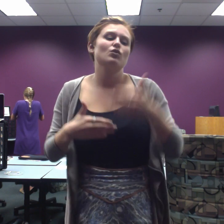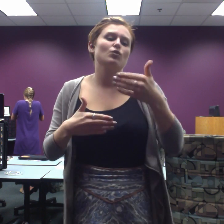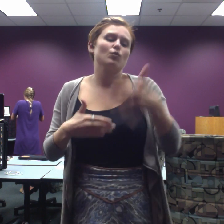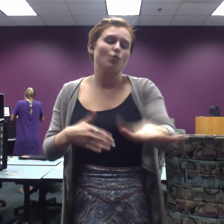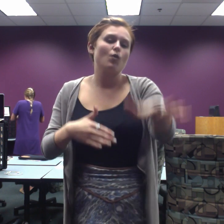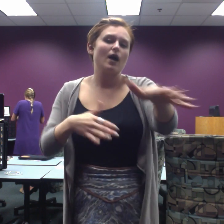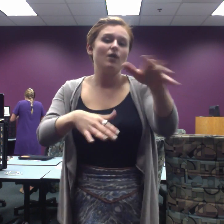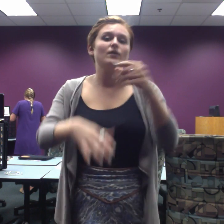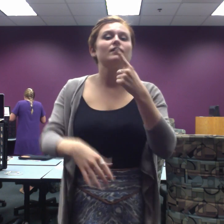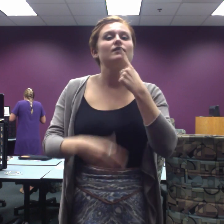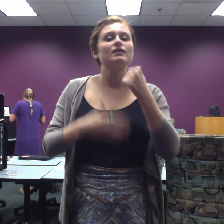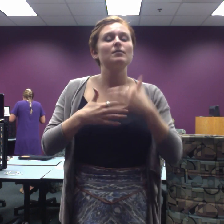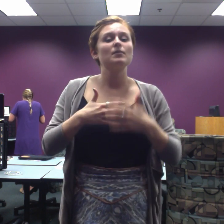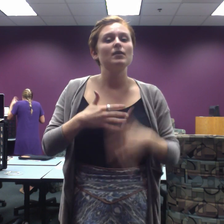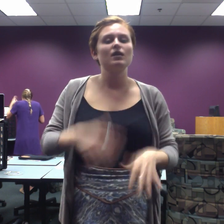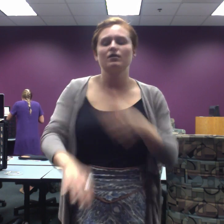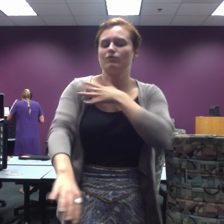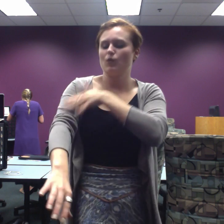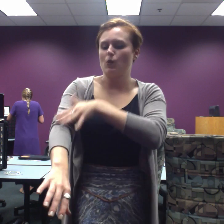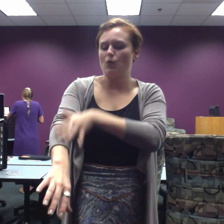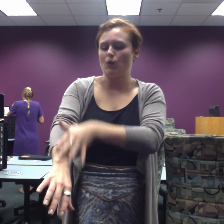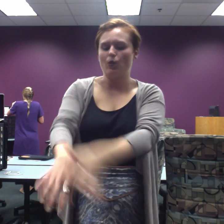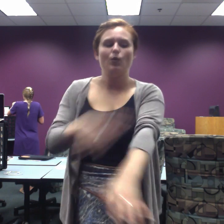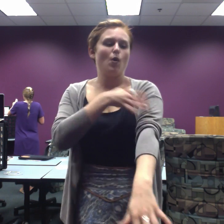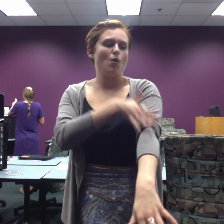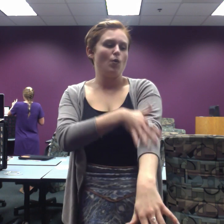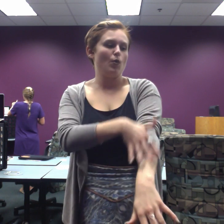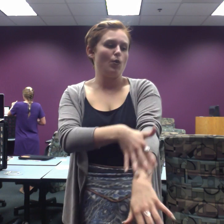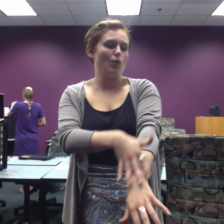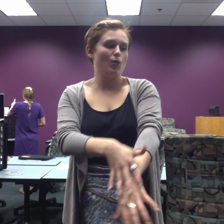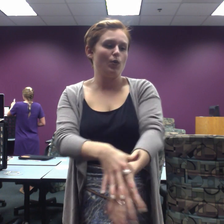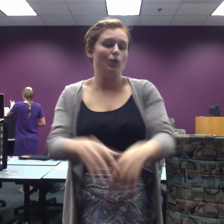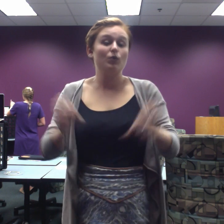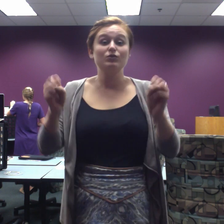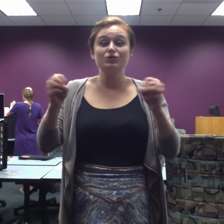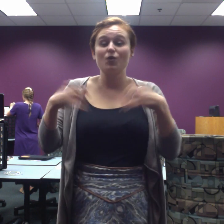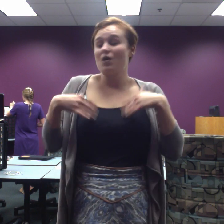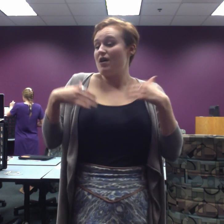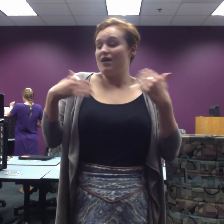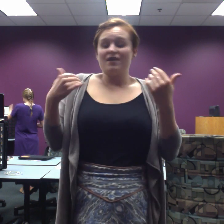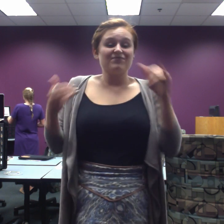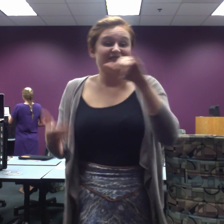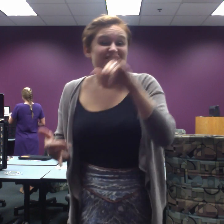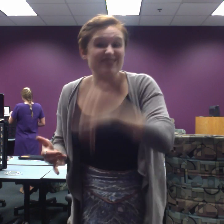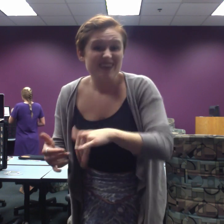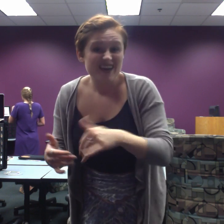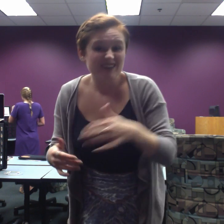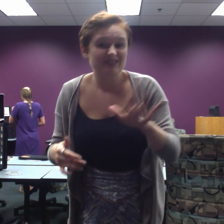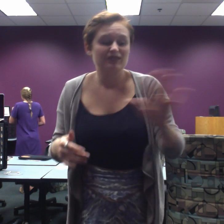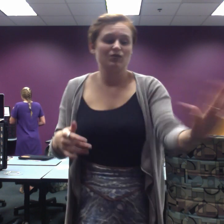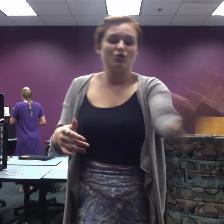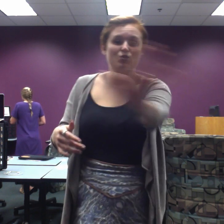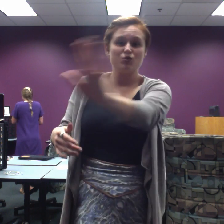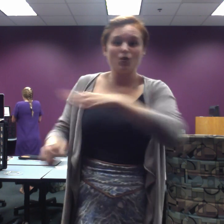those nutrients to our bodies. And that's why you can stay awake and be so fascinated today in science. And then when it goes into the